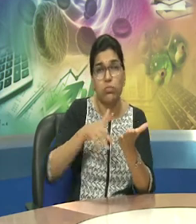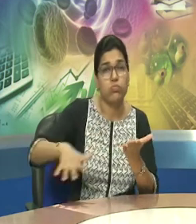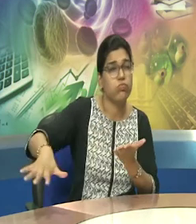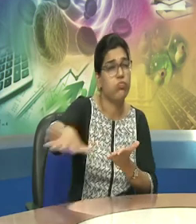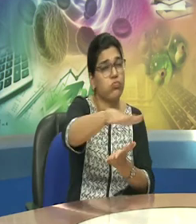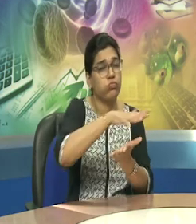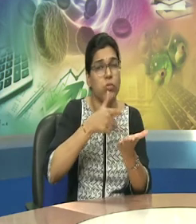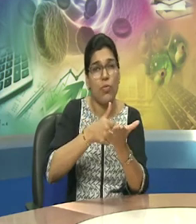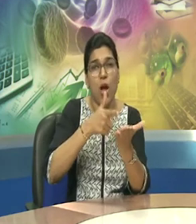Rural area.